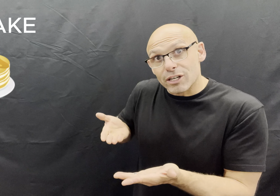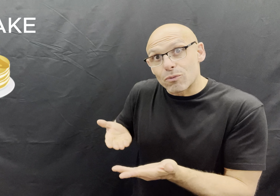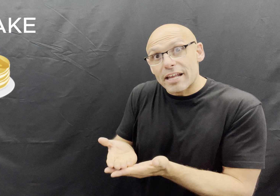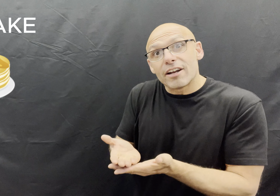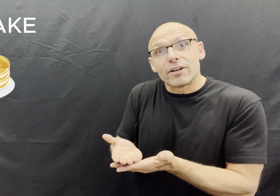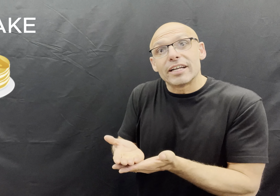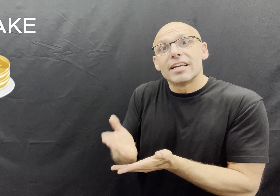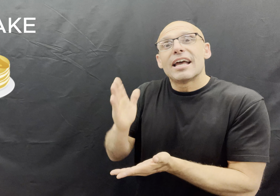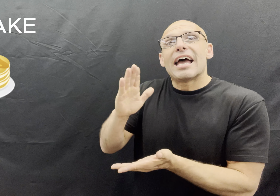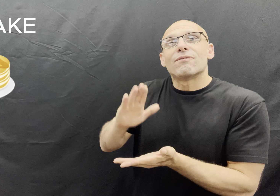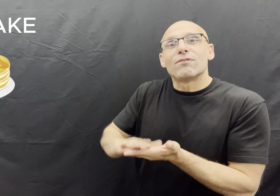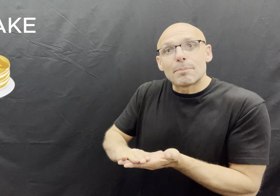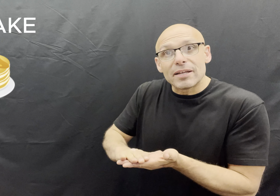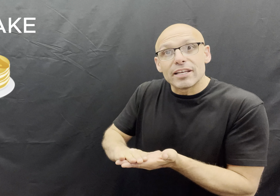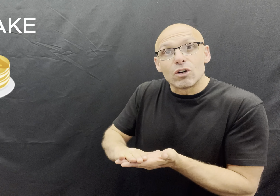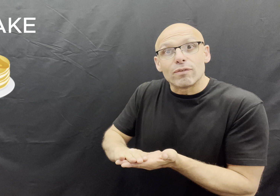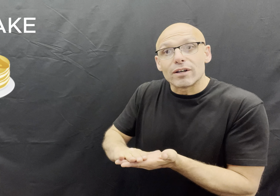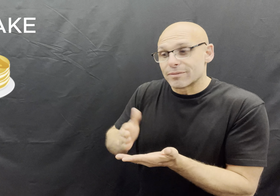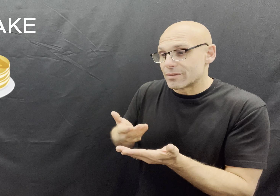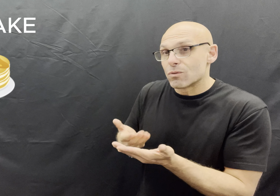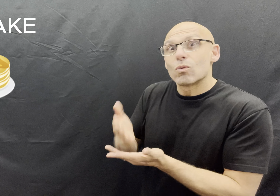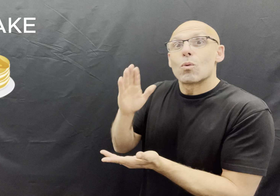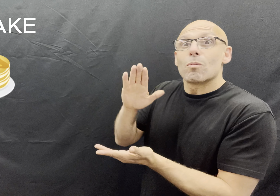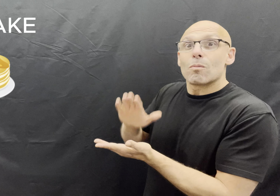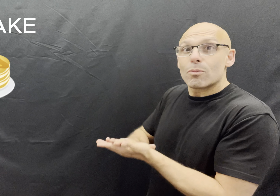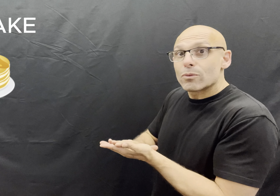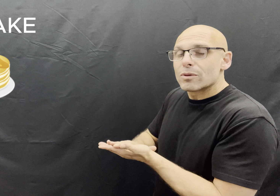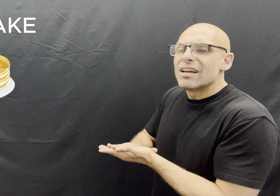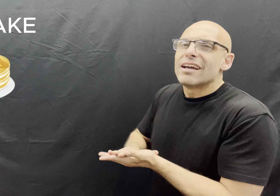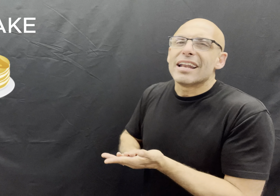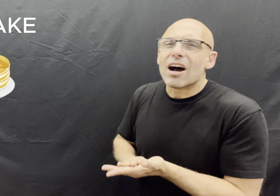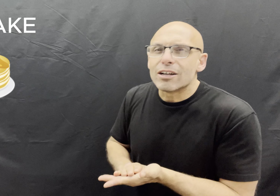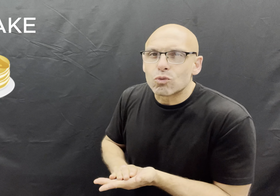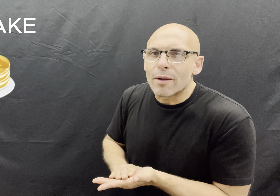right under it and flipping it over. Now I just wanna